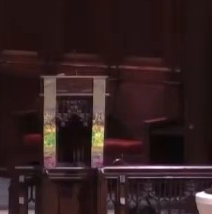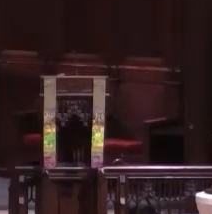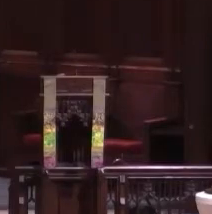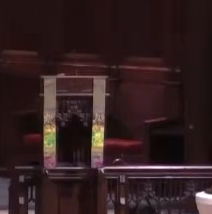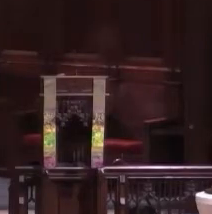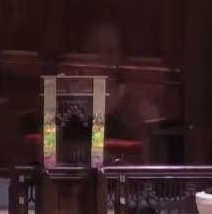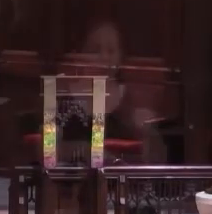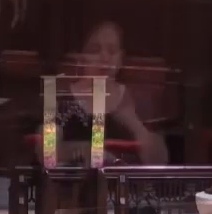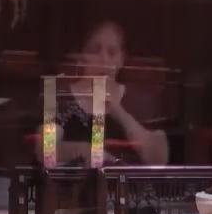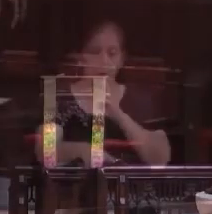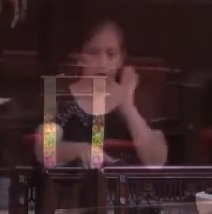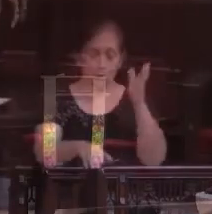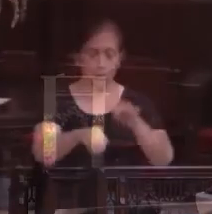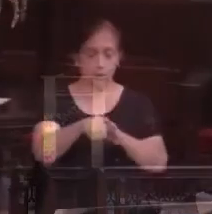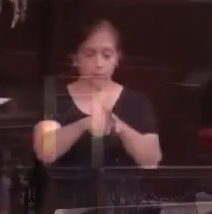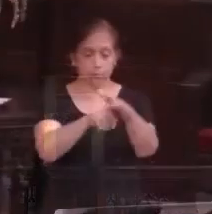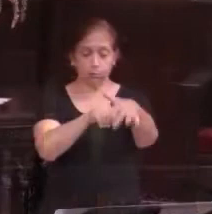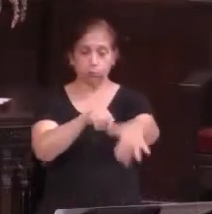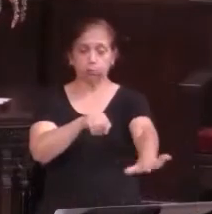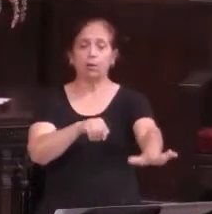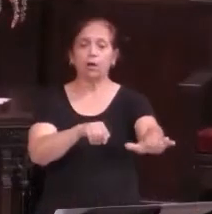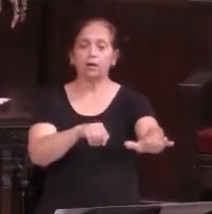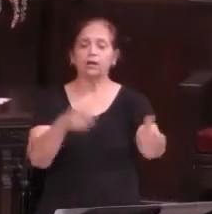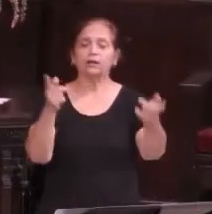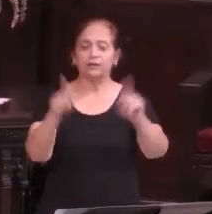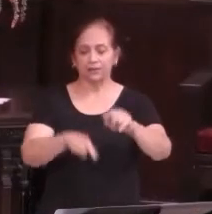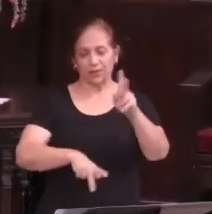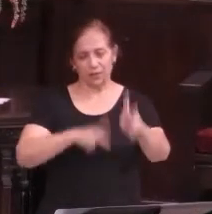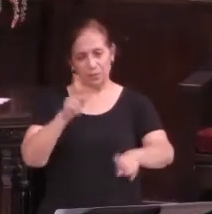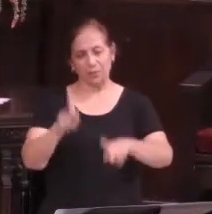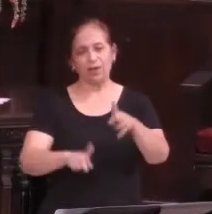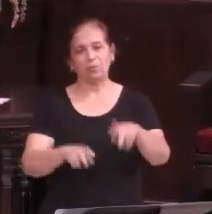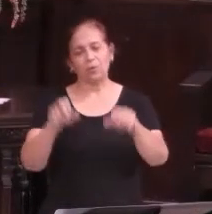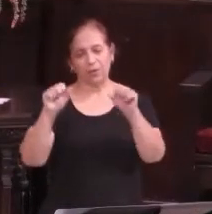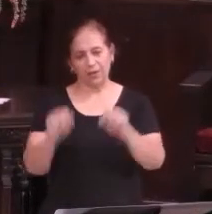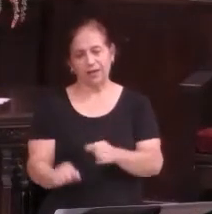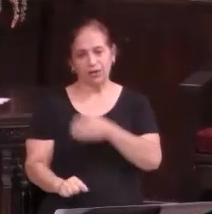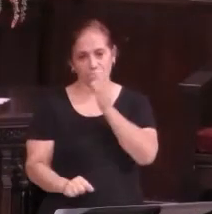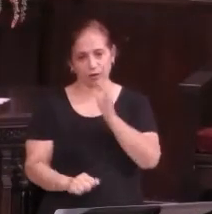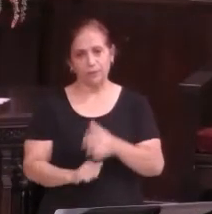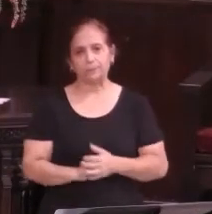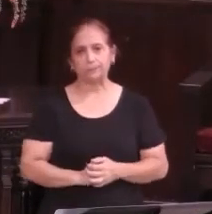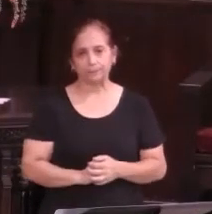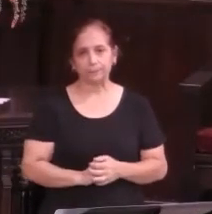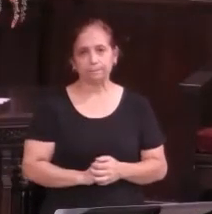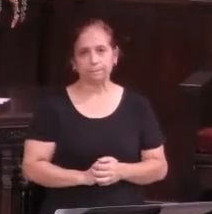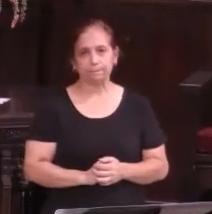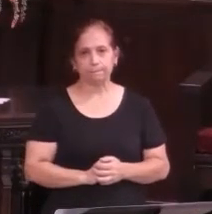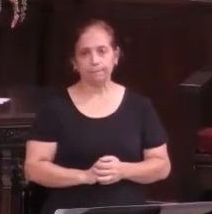the water will come out of it so that the people may drink."